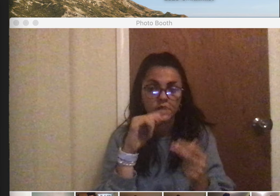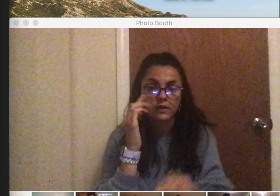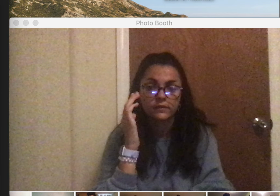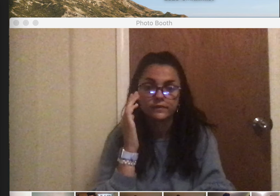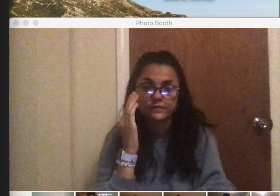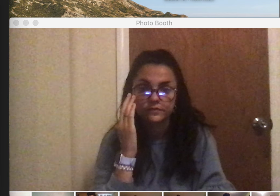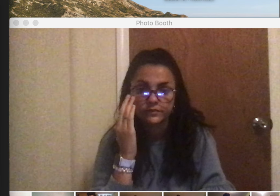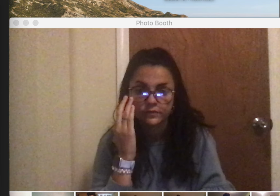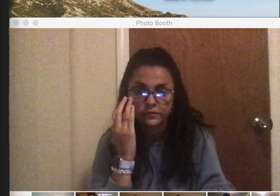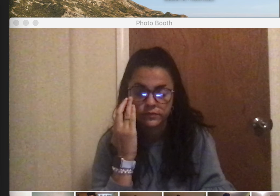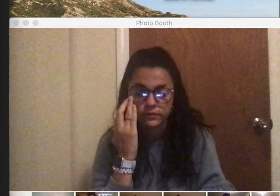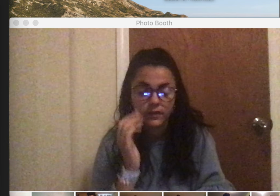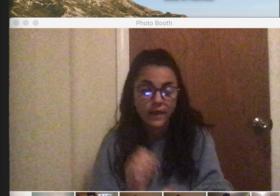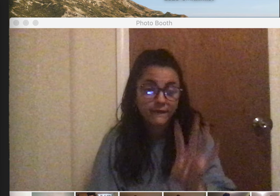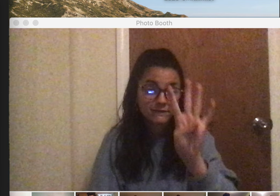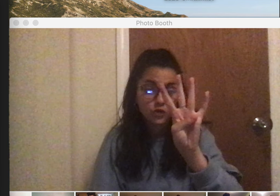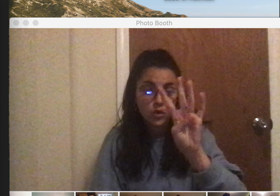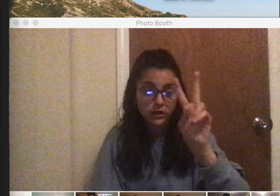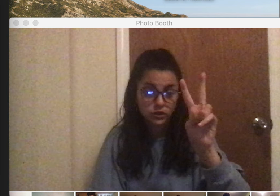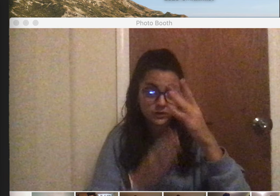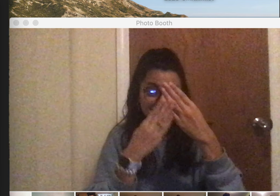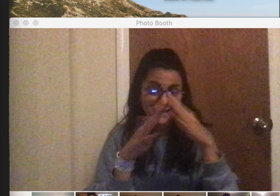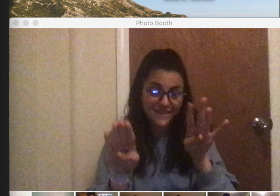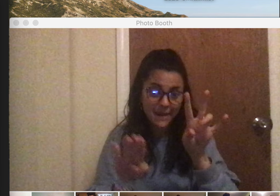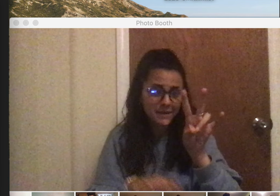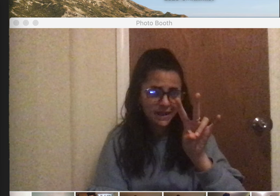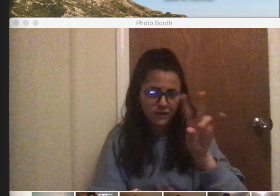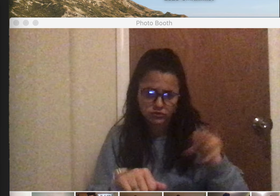Okay, so we're going to have 42 divided by 7.